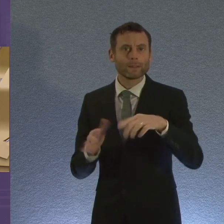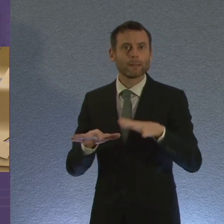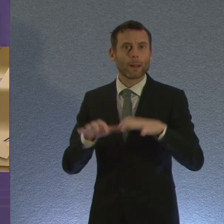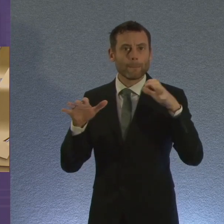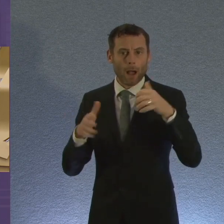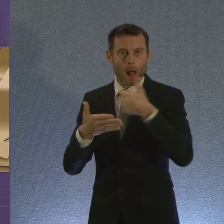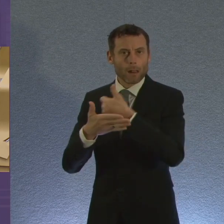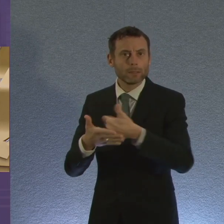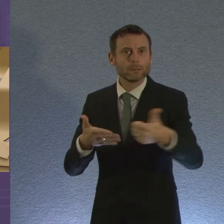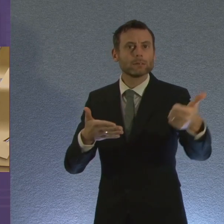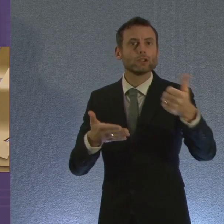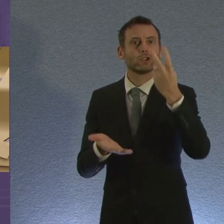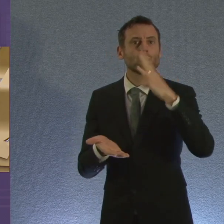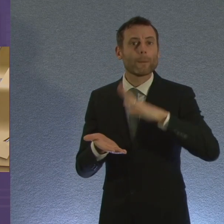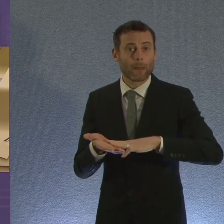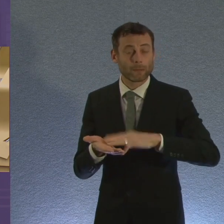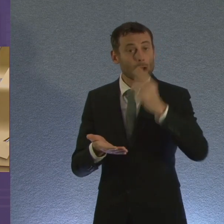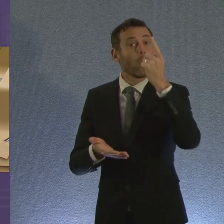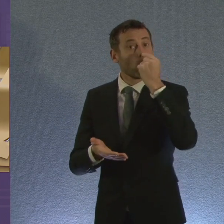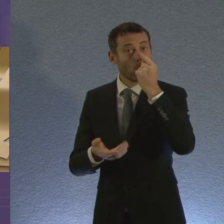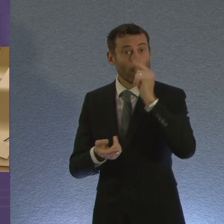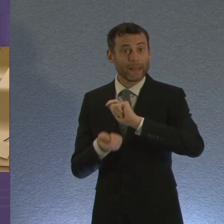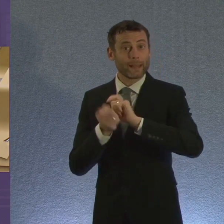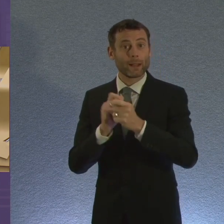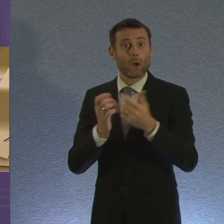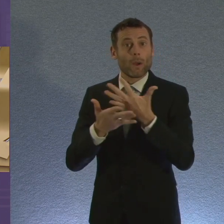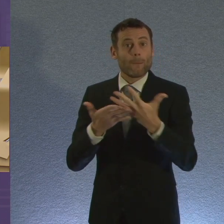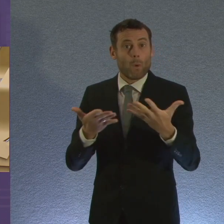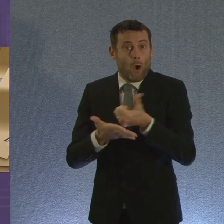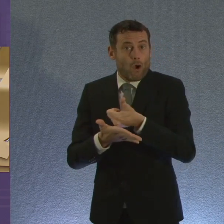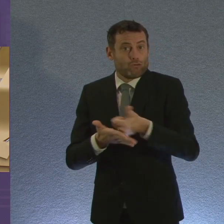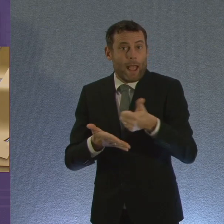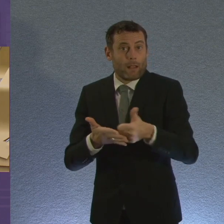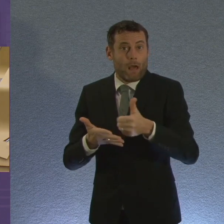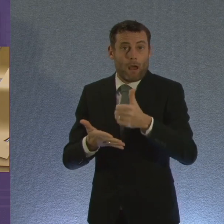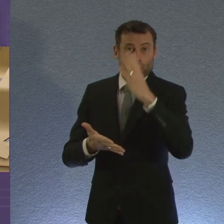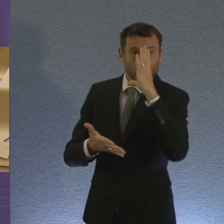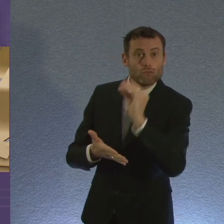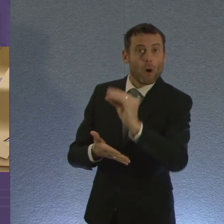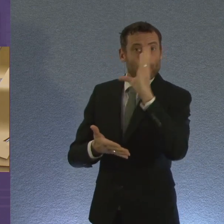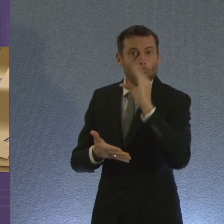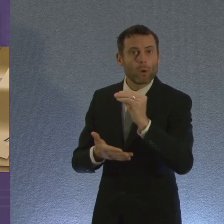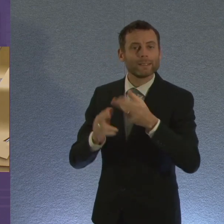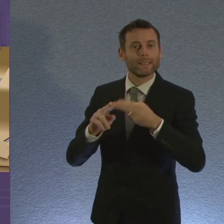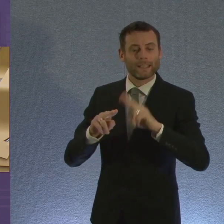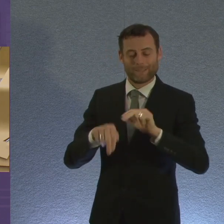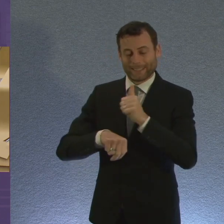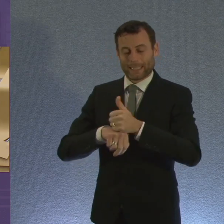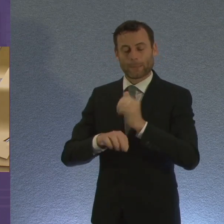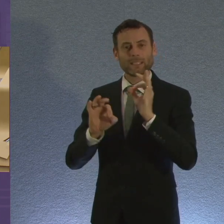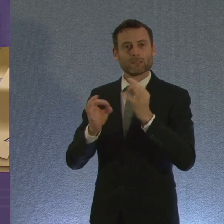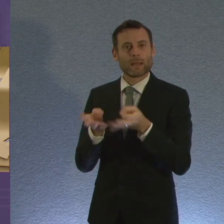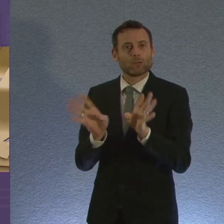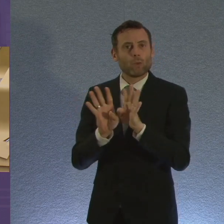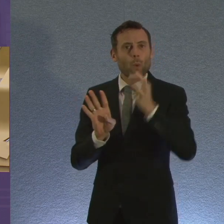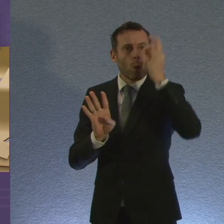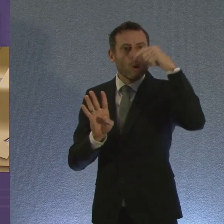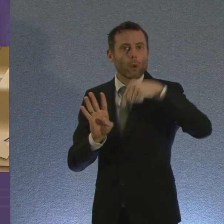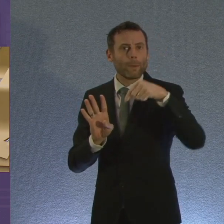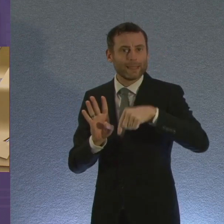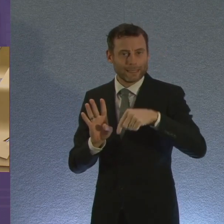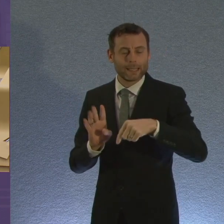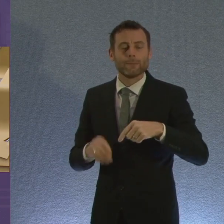regular than that if a special committee was set up. So I wouldn't necessarily want to tie anybody's hands on this matter. There is an effective protocol